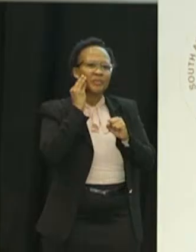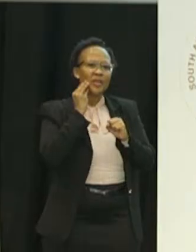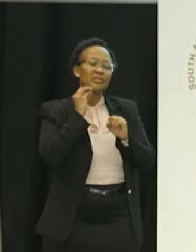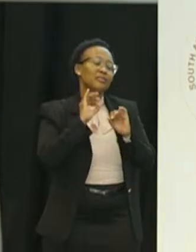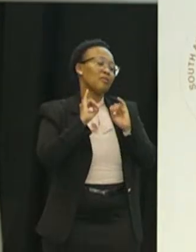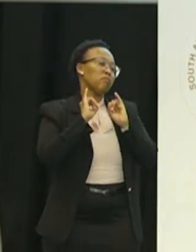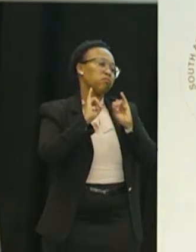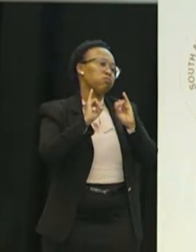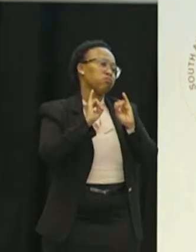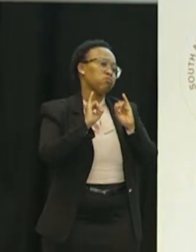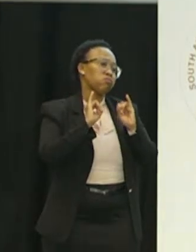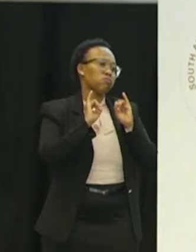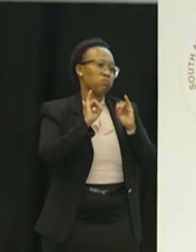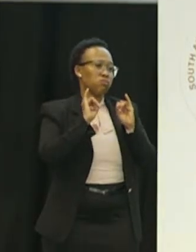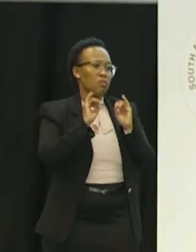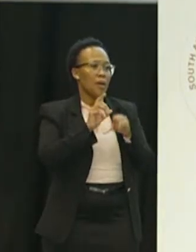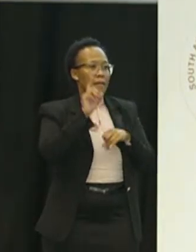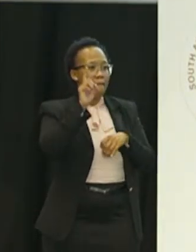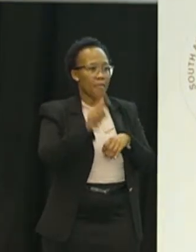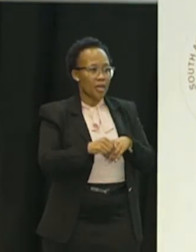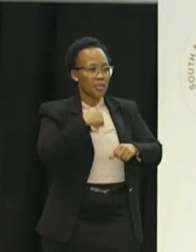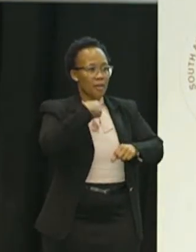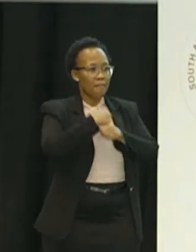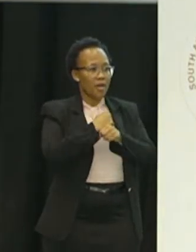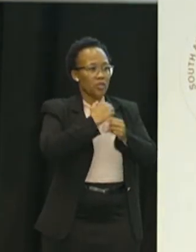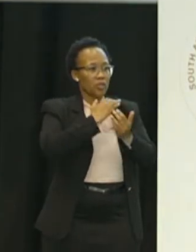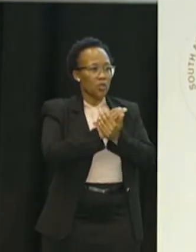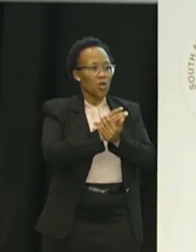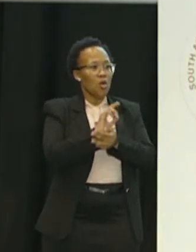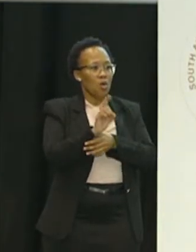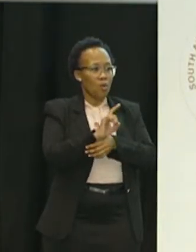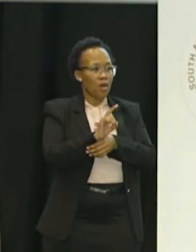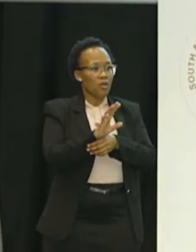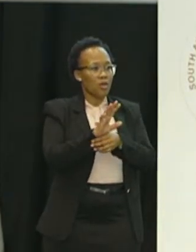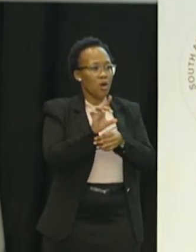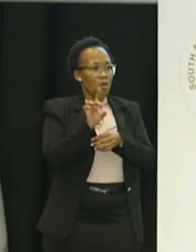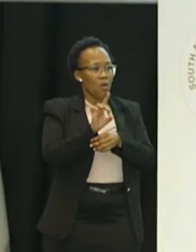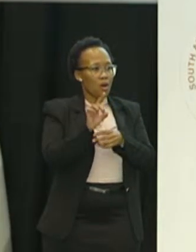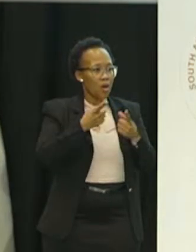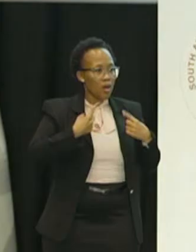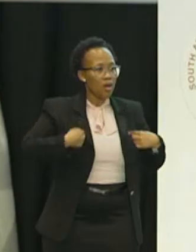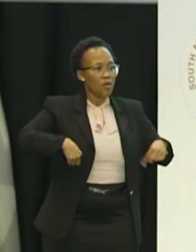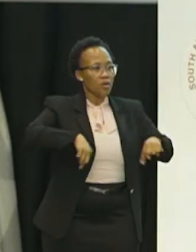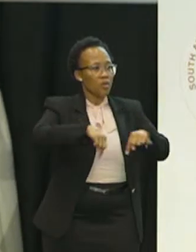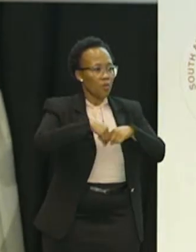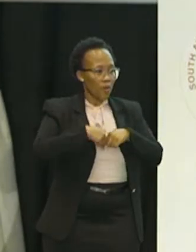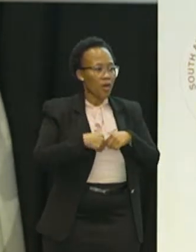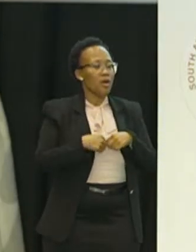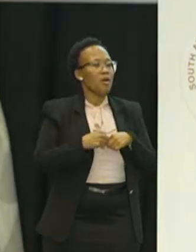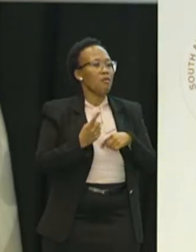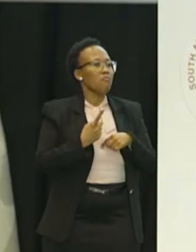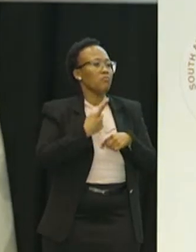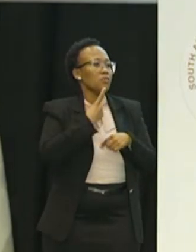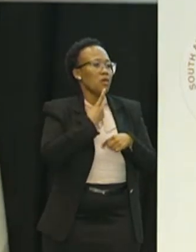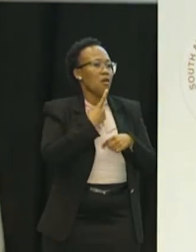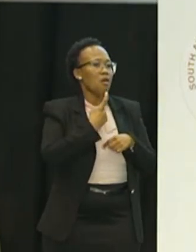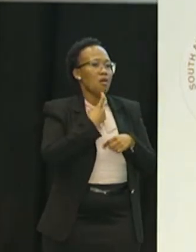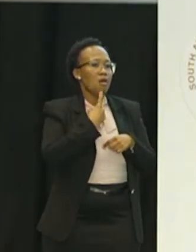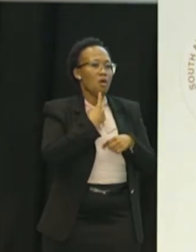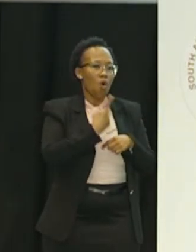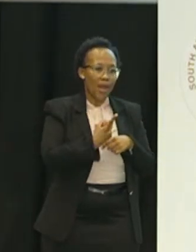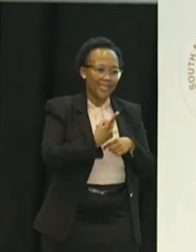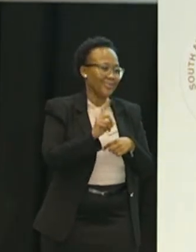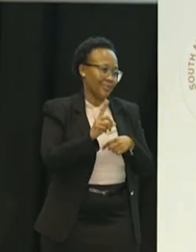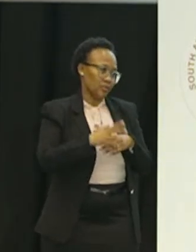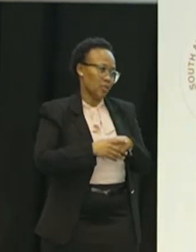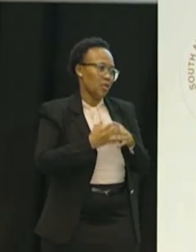need to ensure that this is what we call it. And just by, we can't just label it as a center of excellence, but